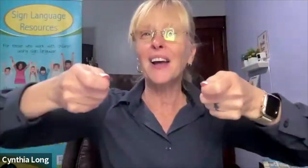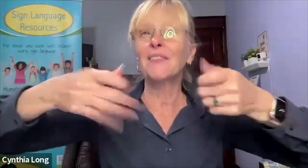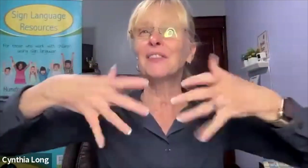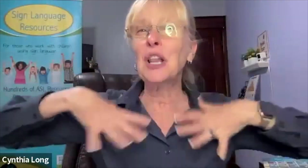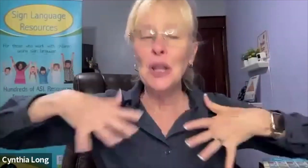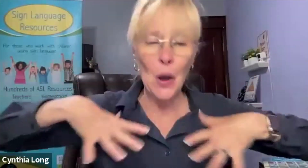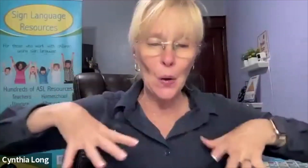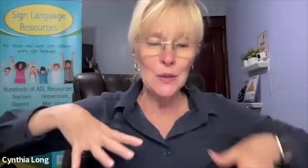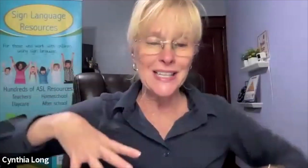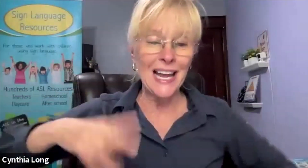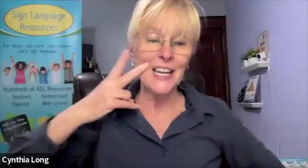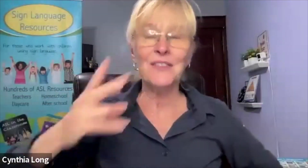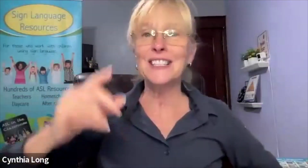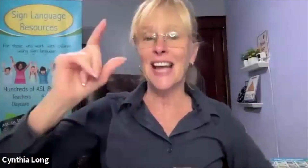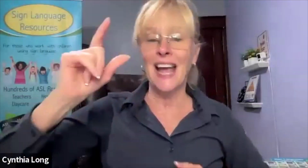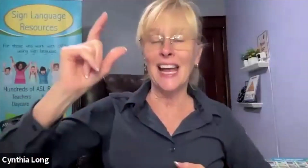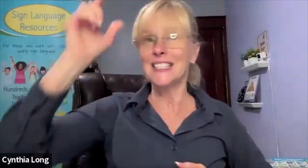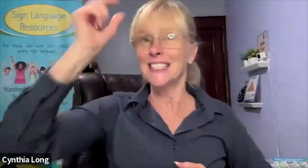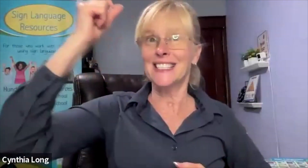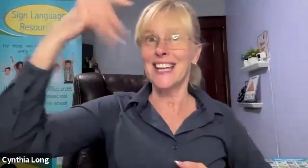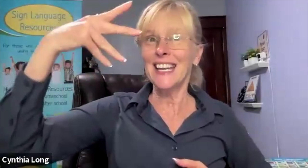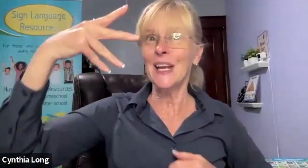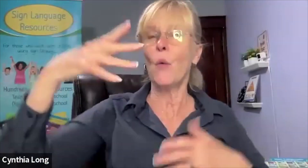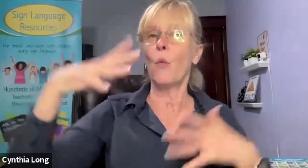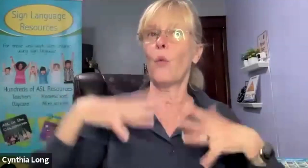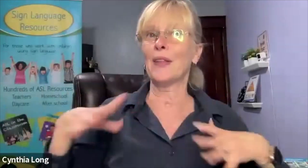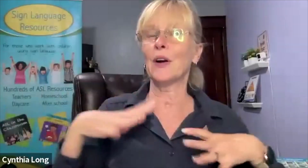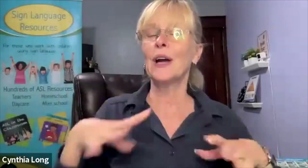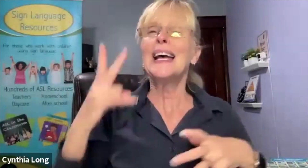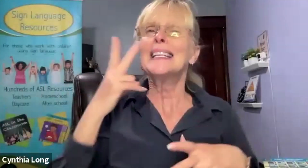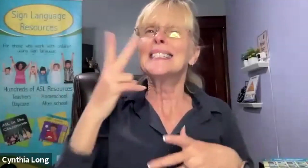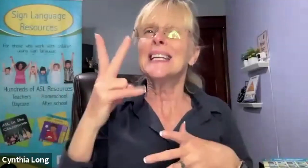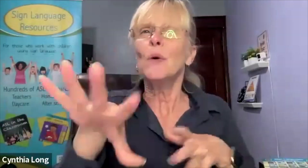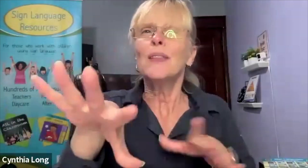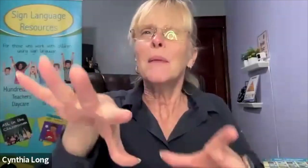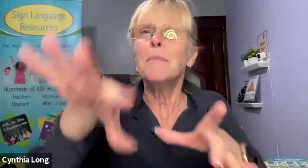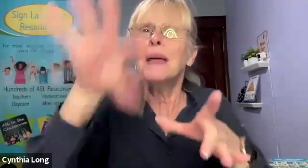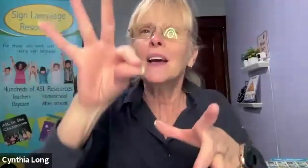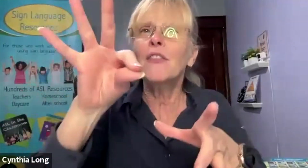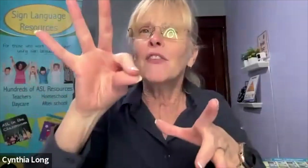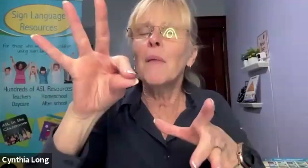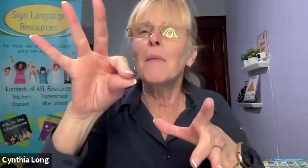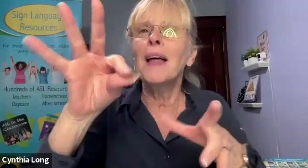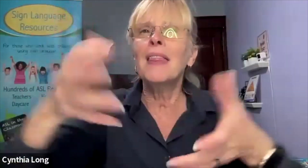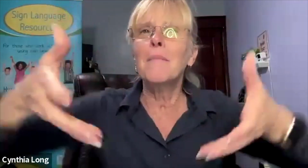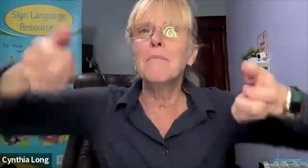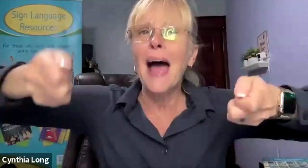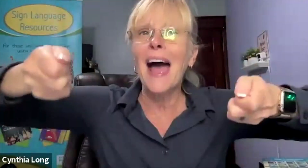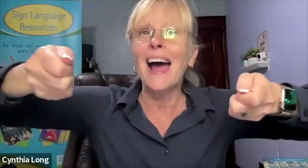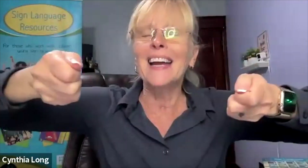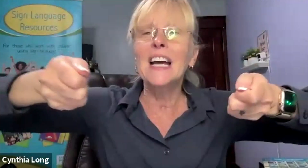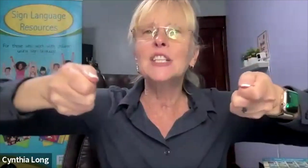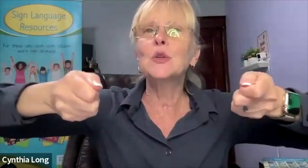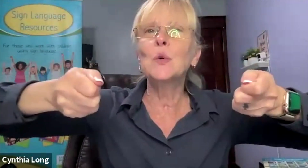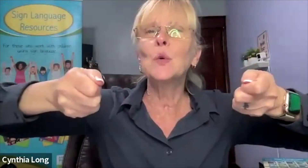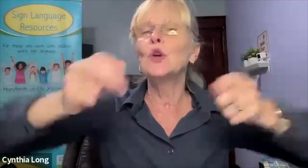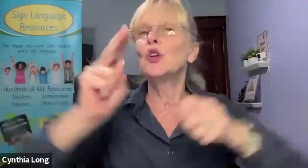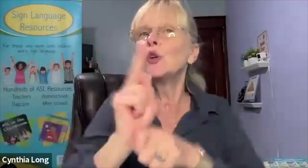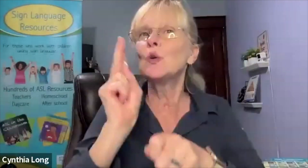of clothes. And if it's a sunny weather, see what they pick from the bag to use